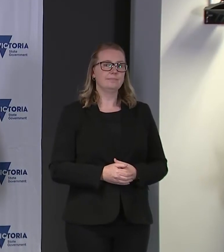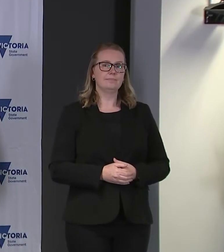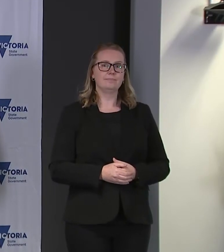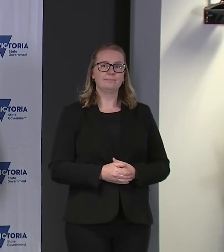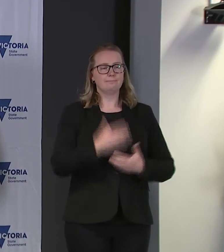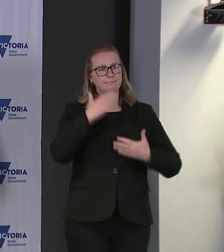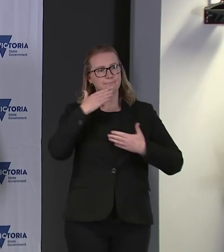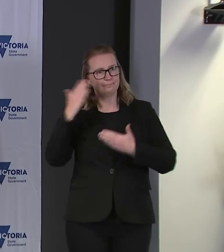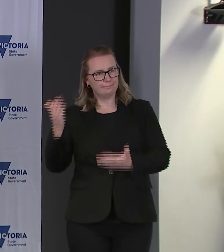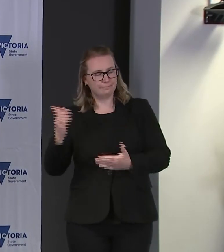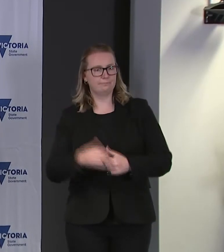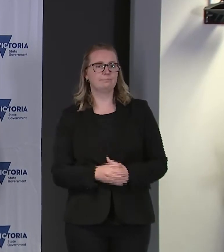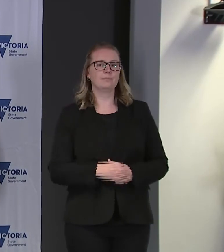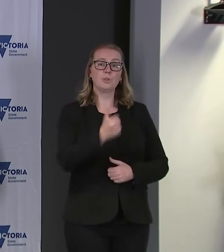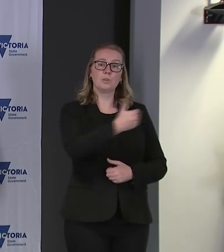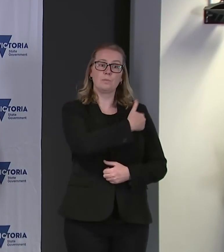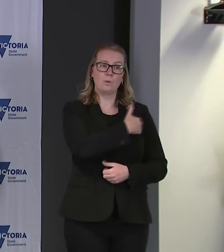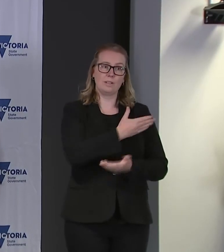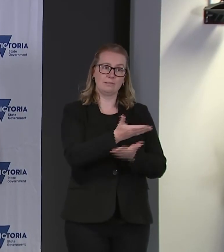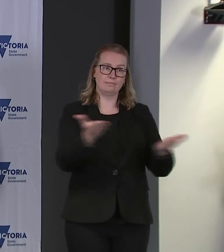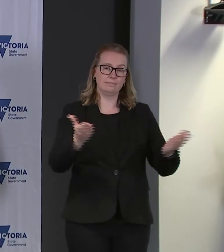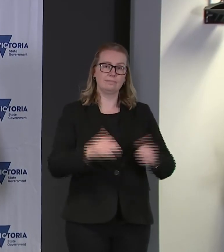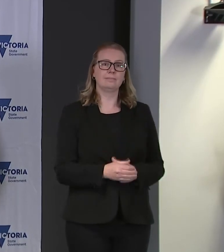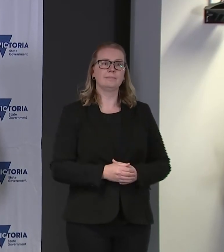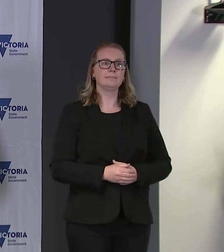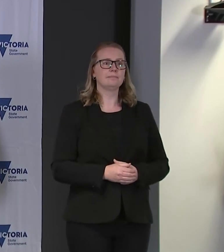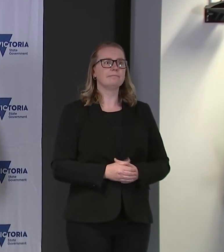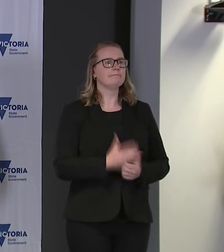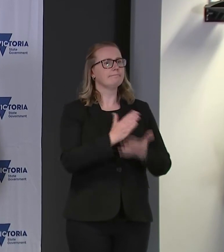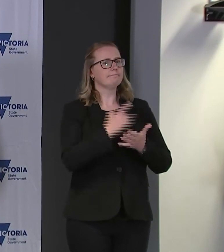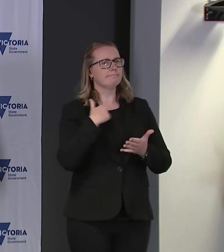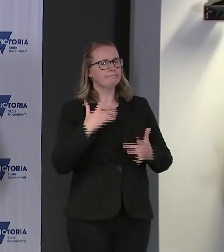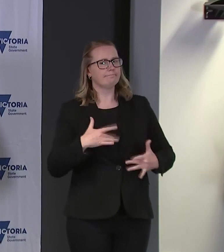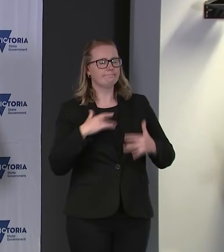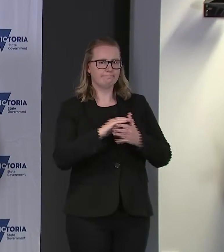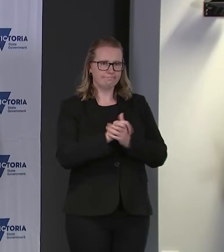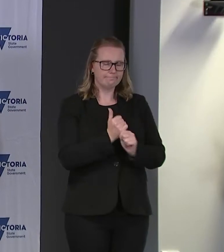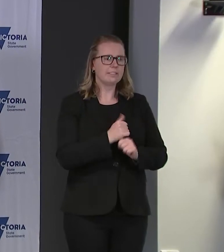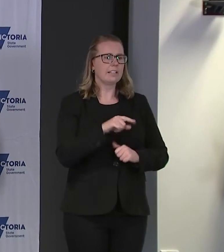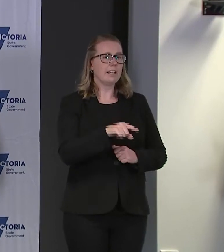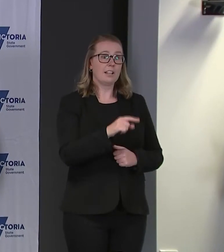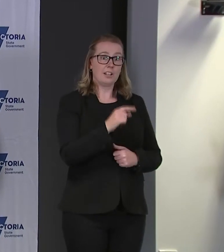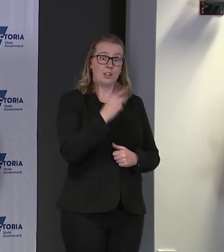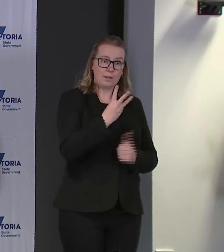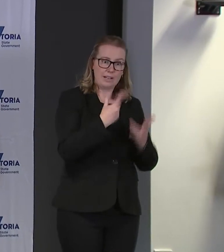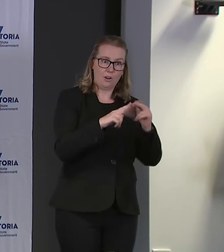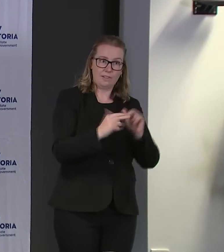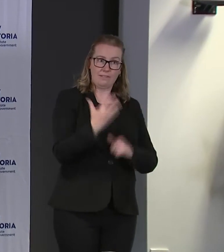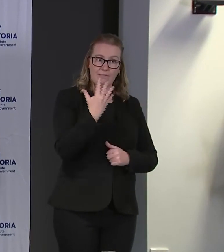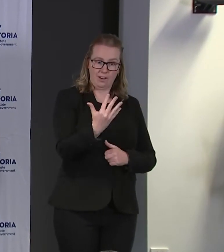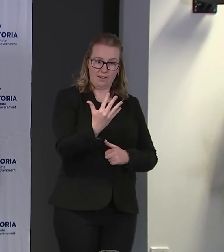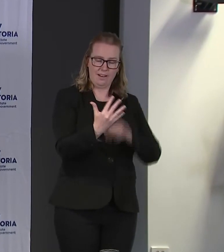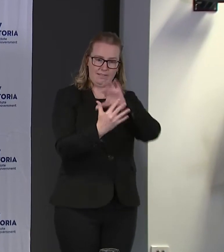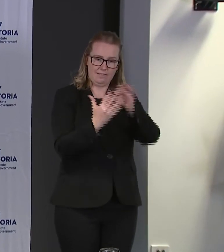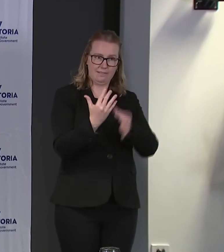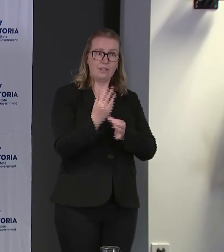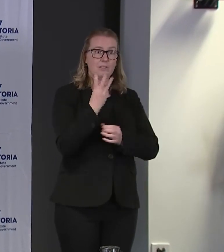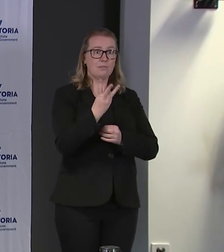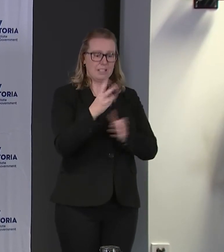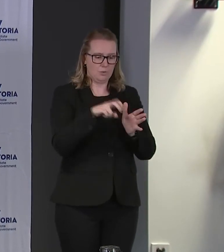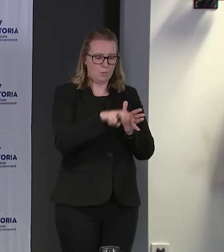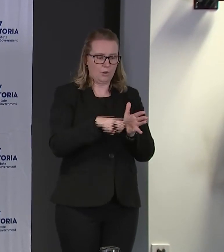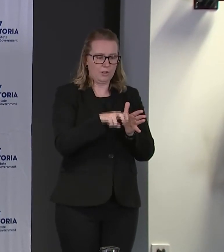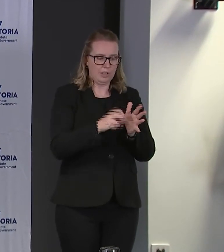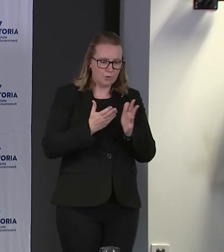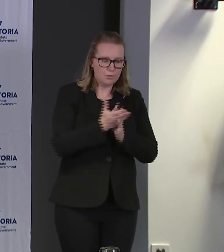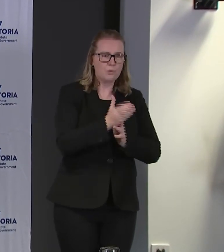Thanks, Minister, and good morning. Certainly it's been gratifying to have 3 of the 5 new cases effectively in quarantine during their